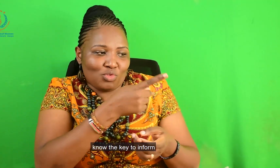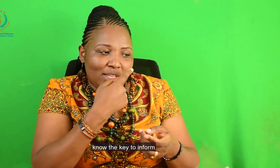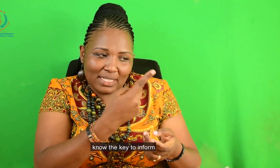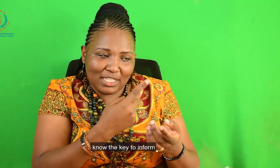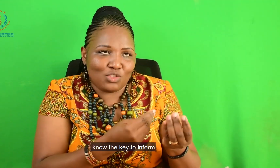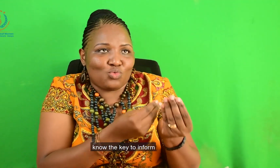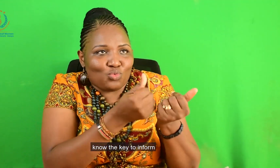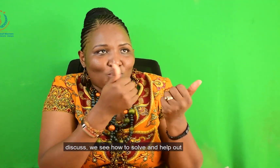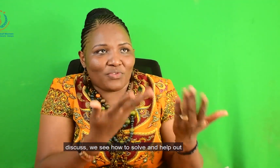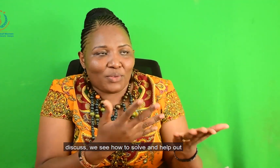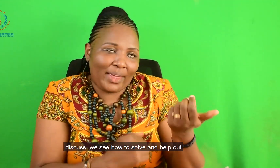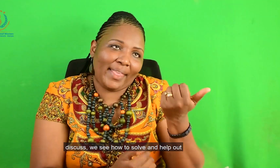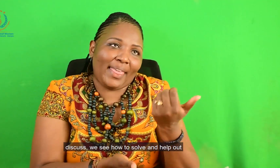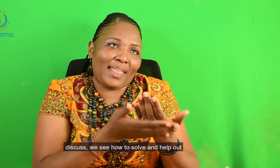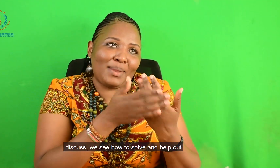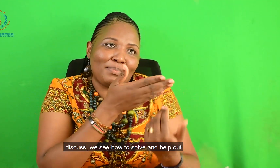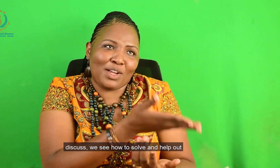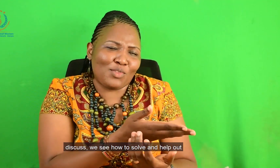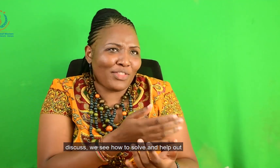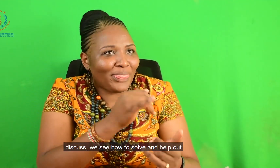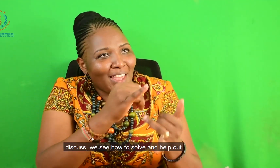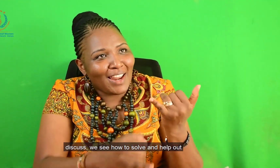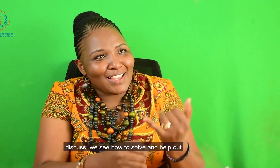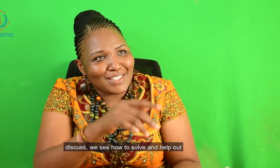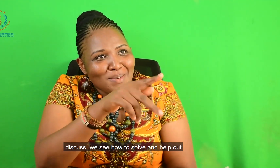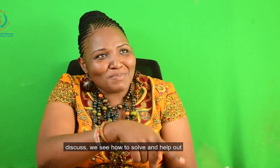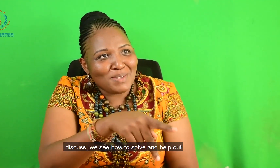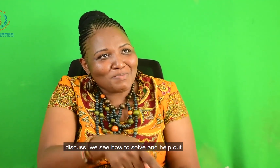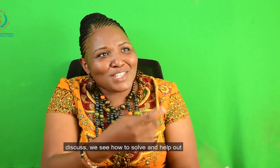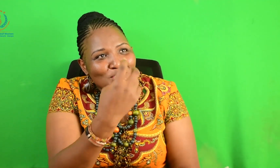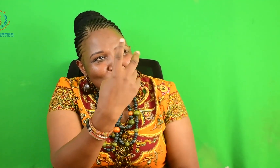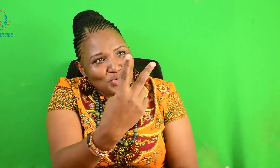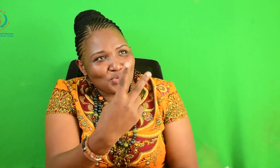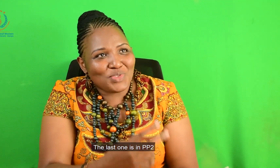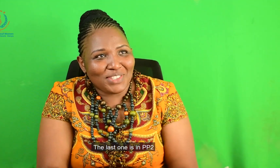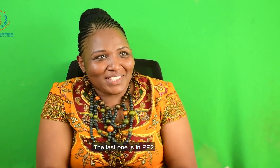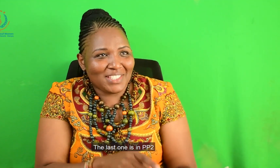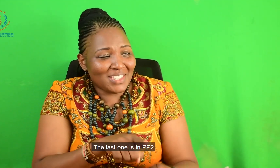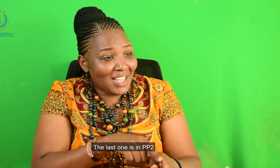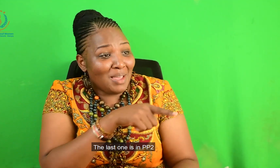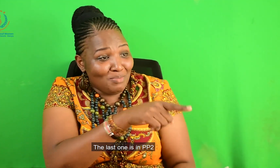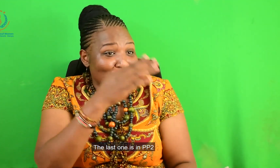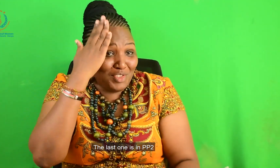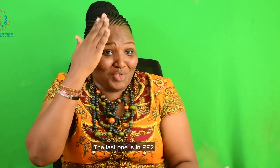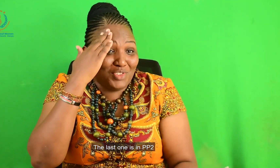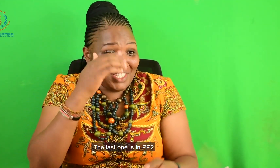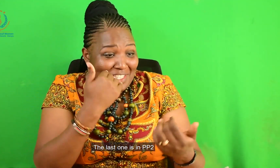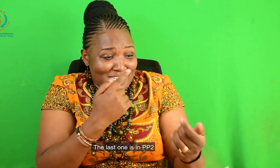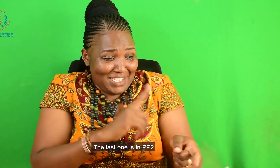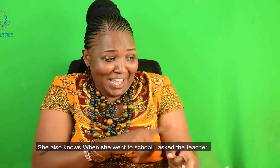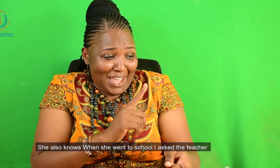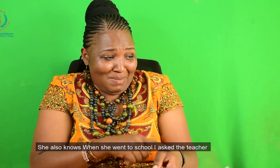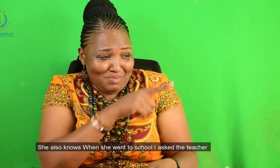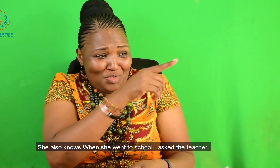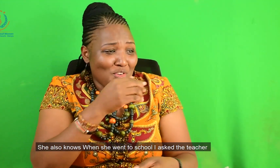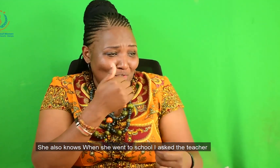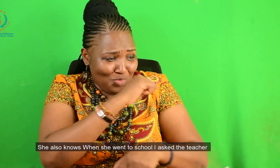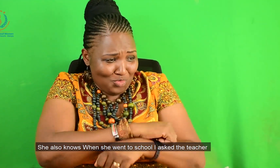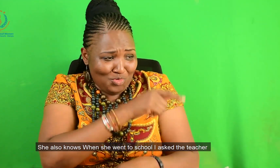inform, discuss, and see how to solve and help out. My last born daughter is in PP2. She also knows. When